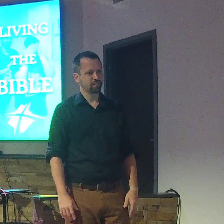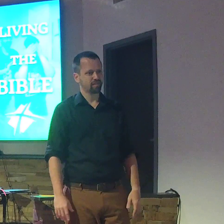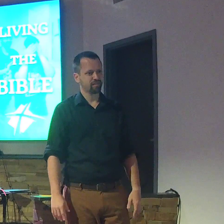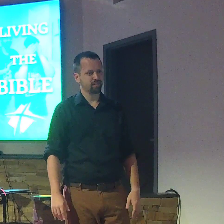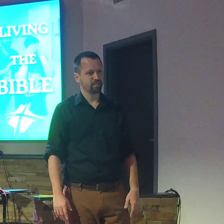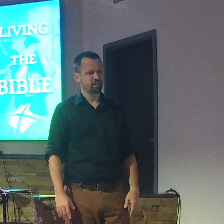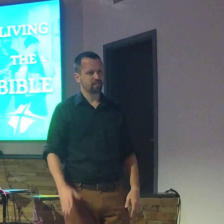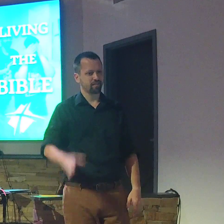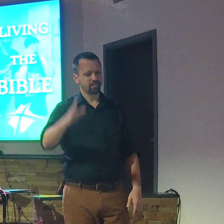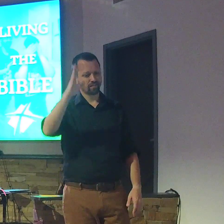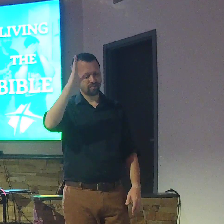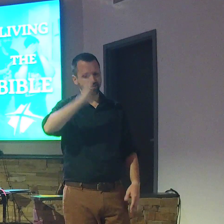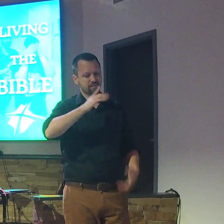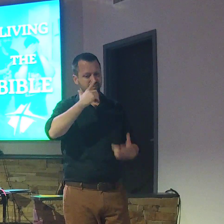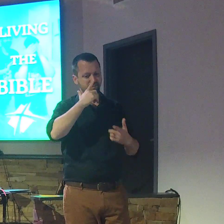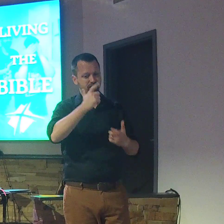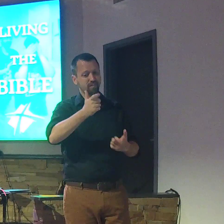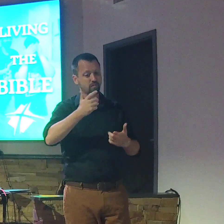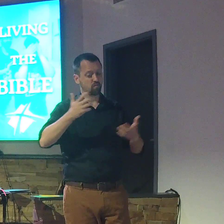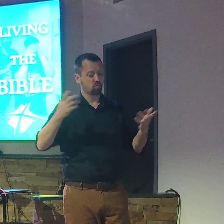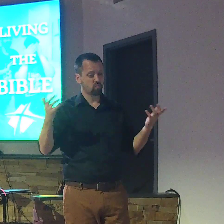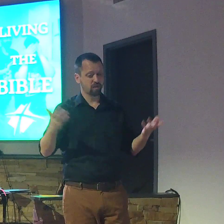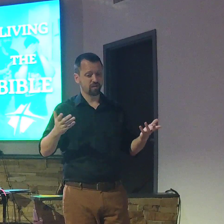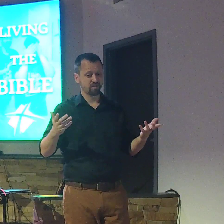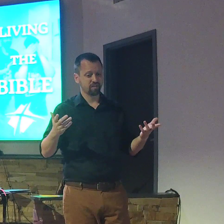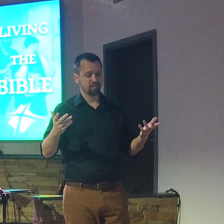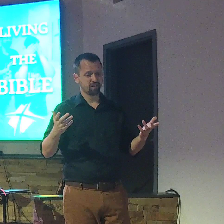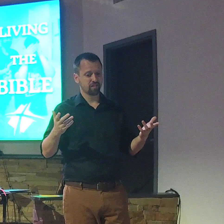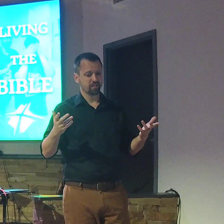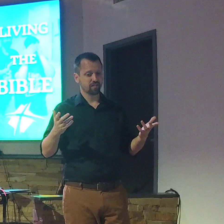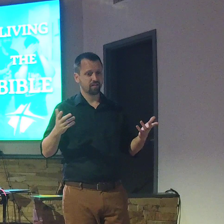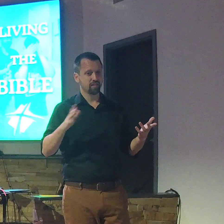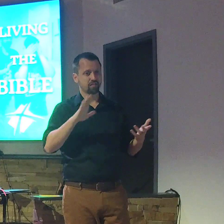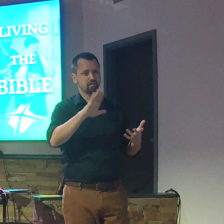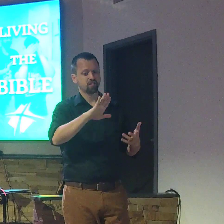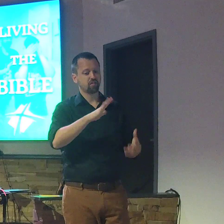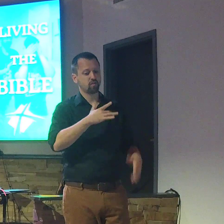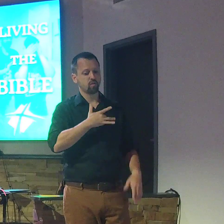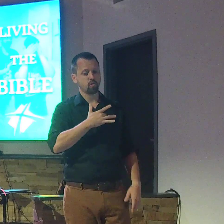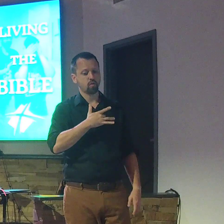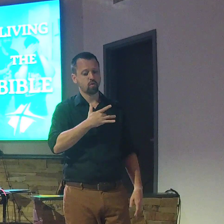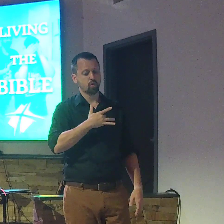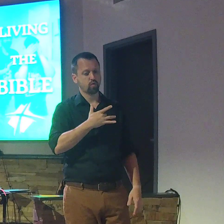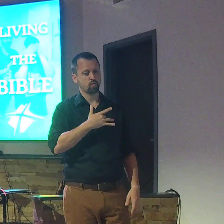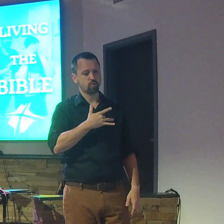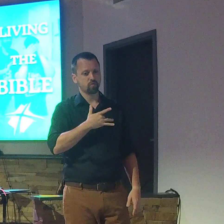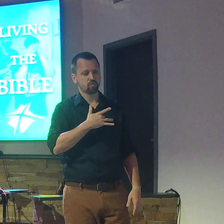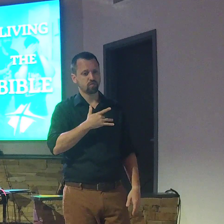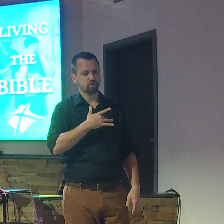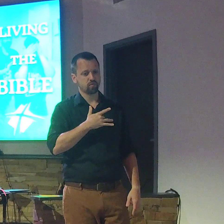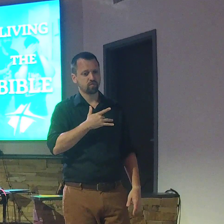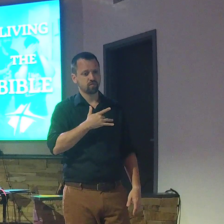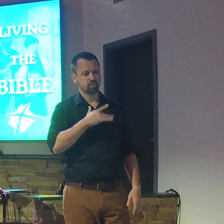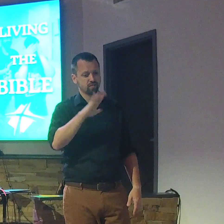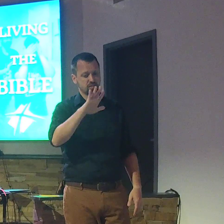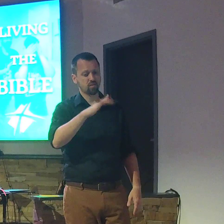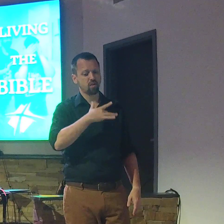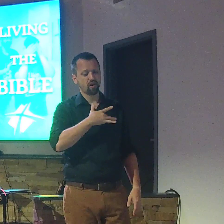God is most interested in is this. He's interested in your heart. He's interested in your